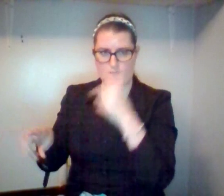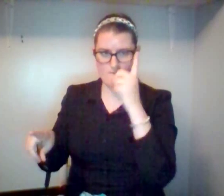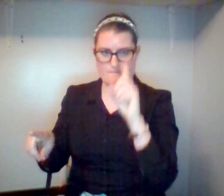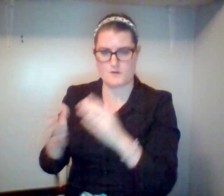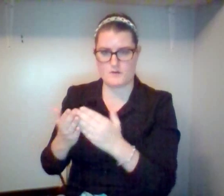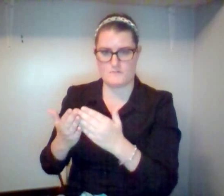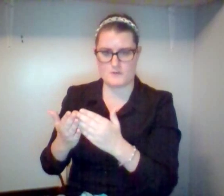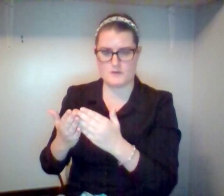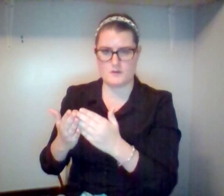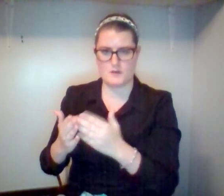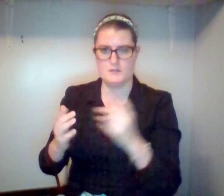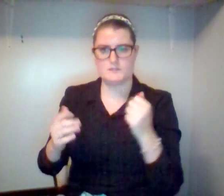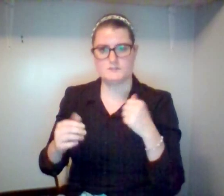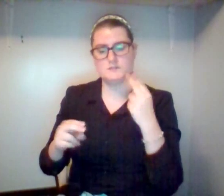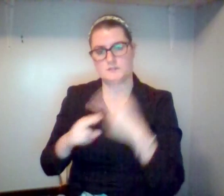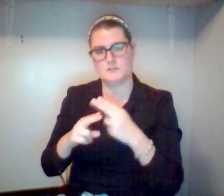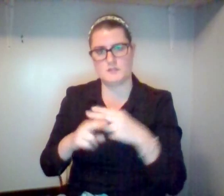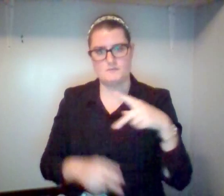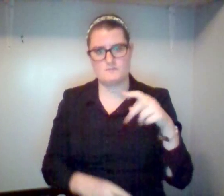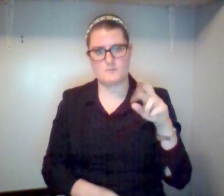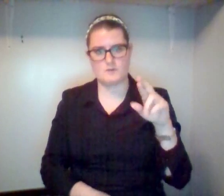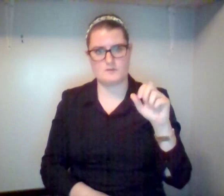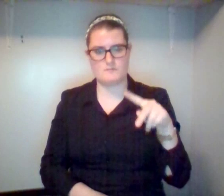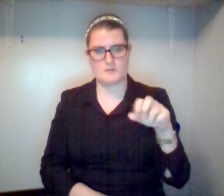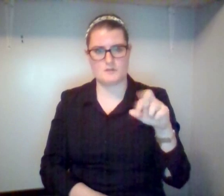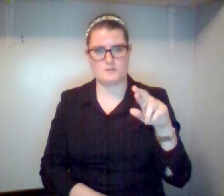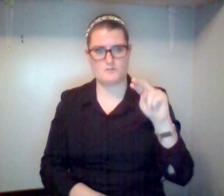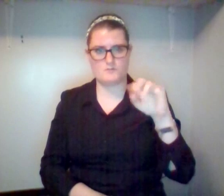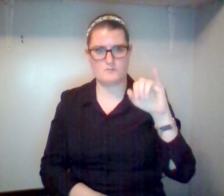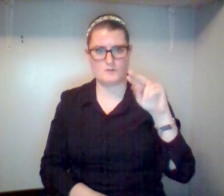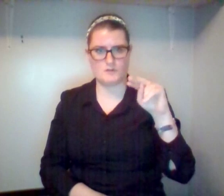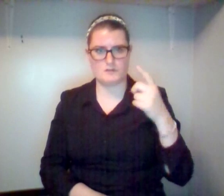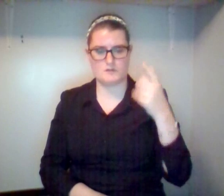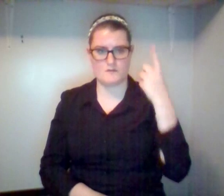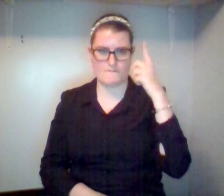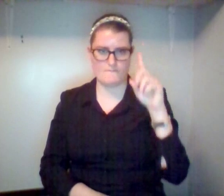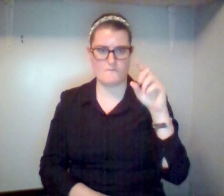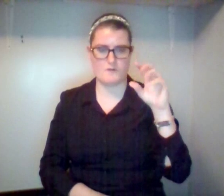Preparing for Marriage, Help for Christian Couples. I'm your host, Tony Reinke. We'll see you tomorrow.